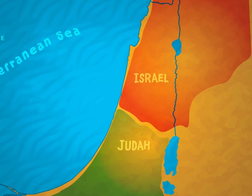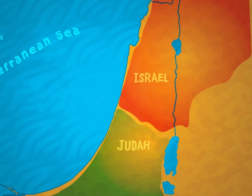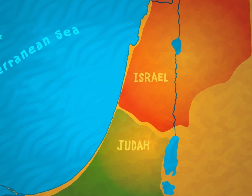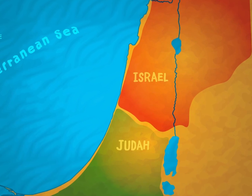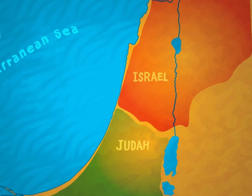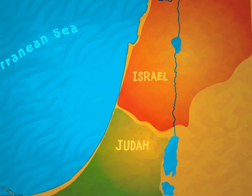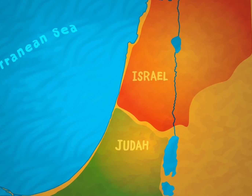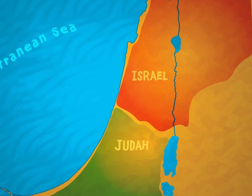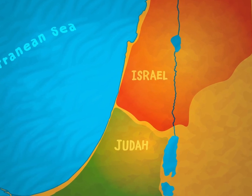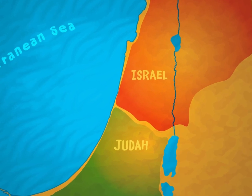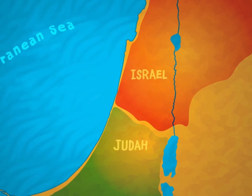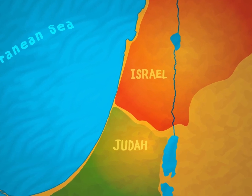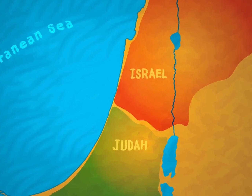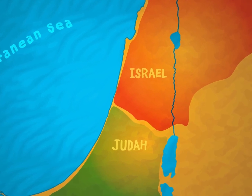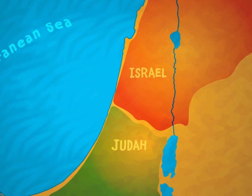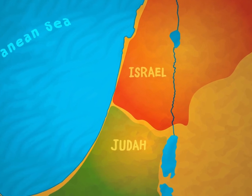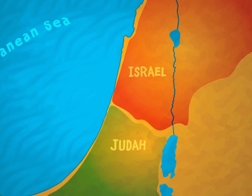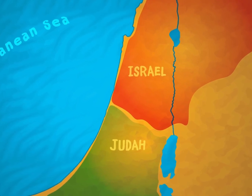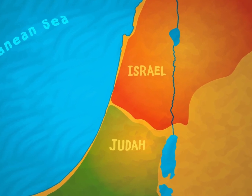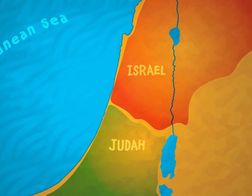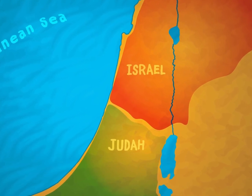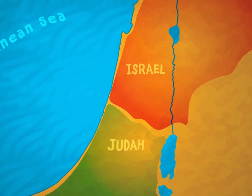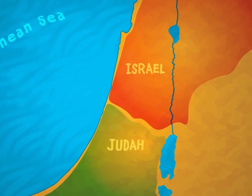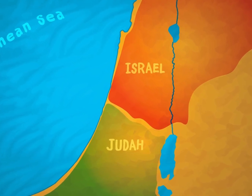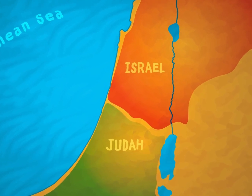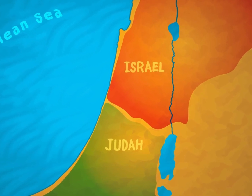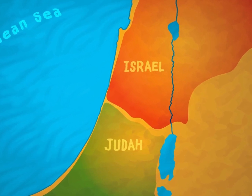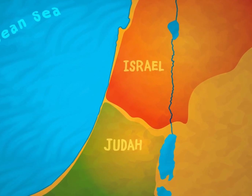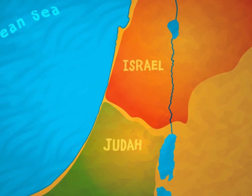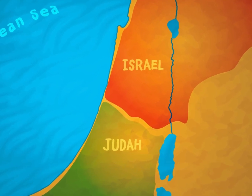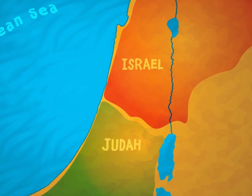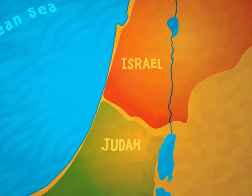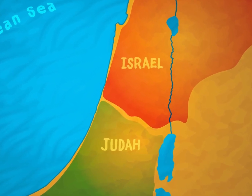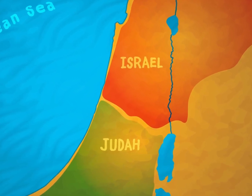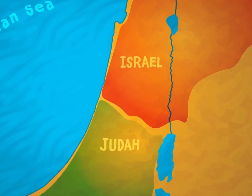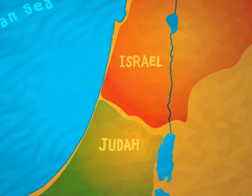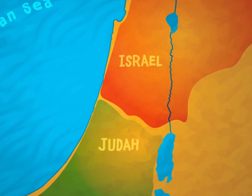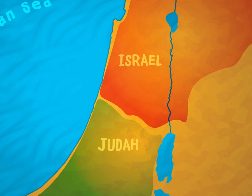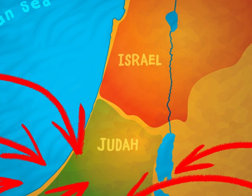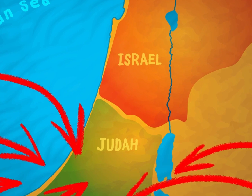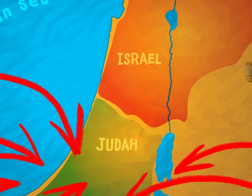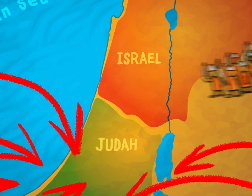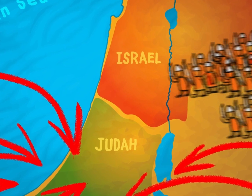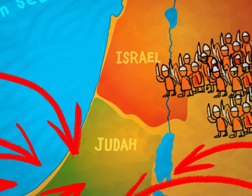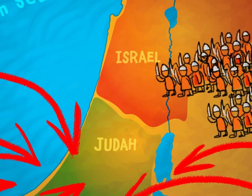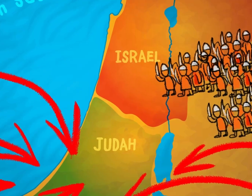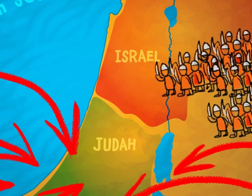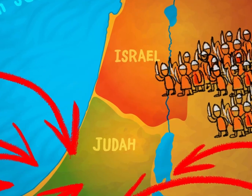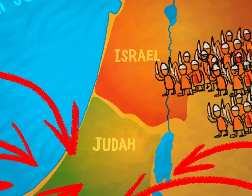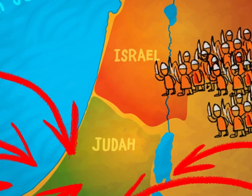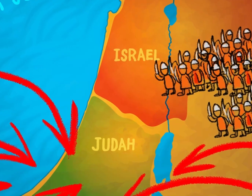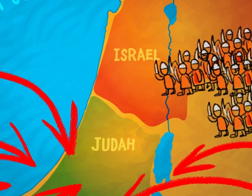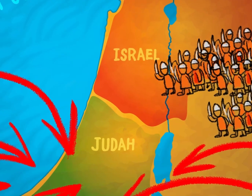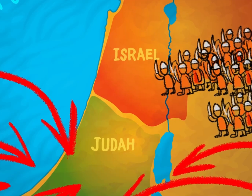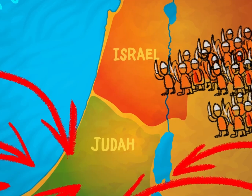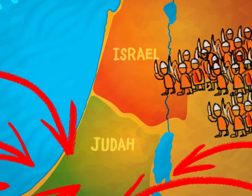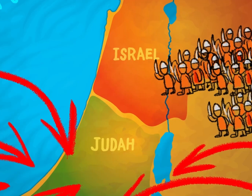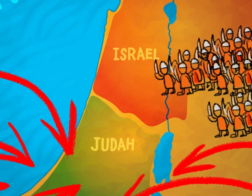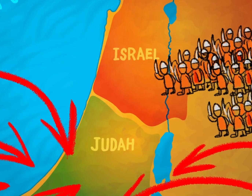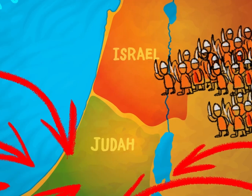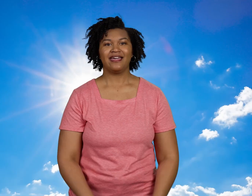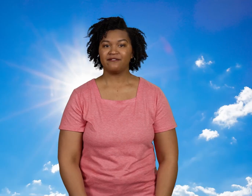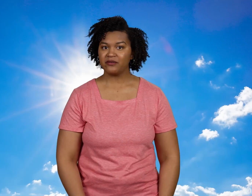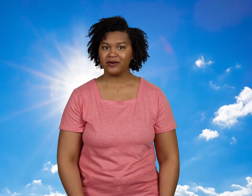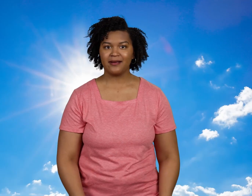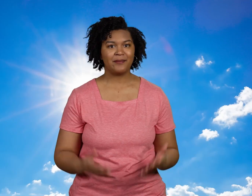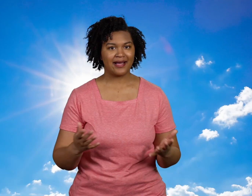of Israel had already been conquered. The southern kingdom of Judah was still free, but enemies were closing in on all